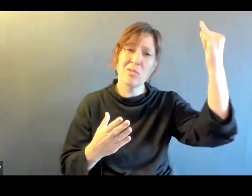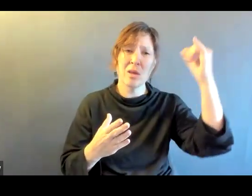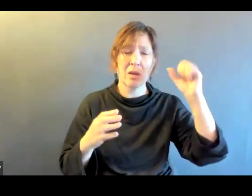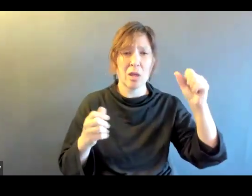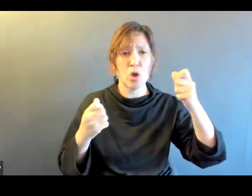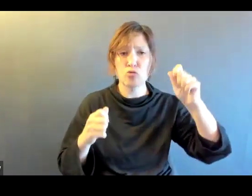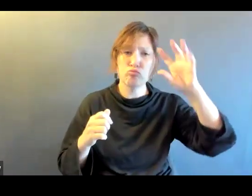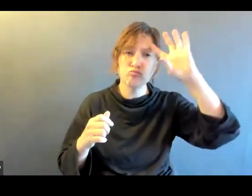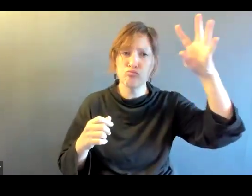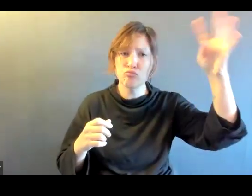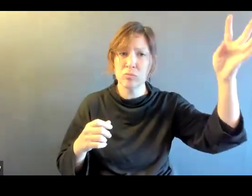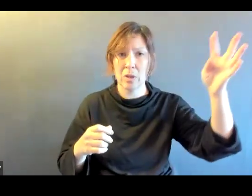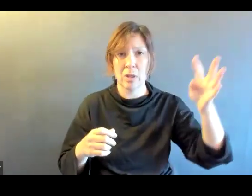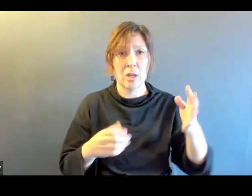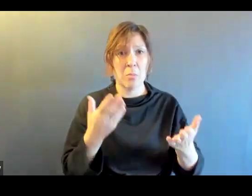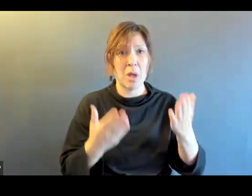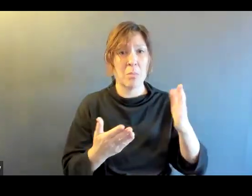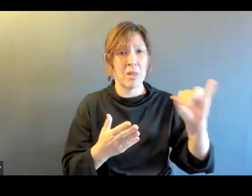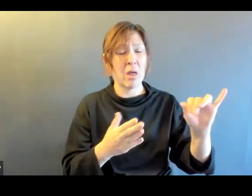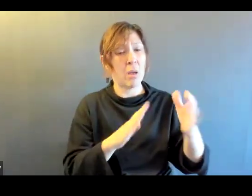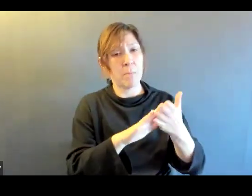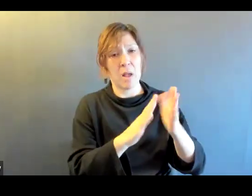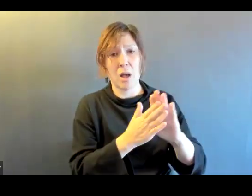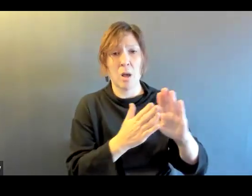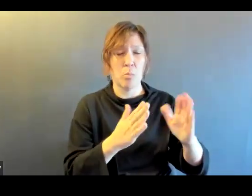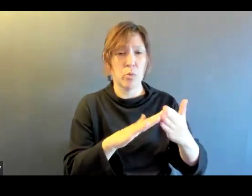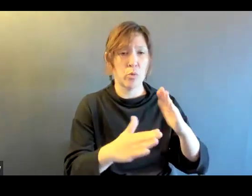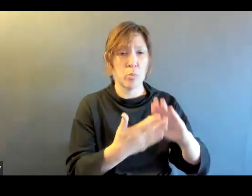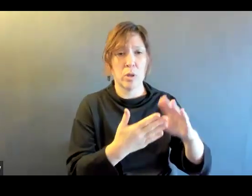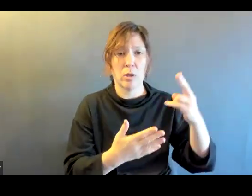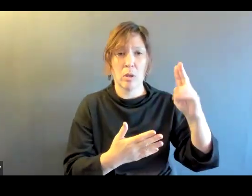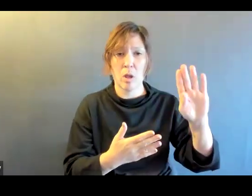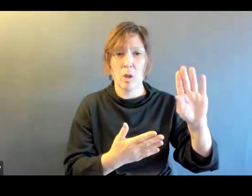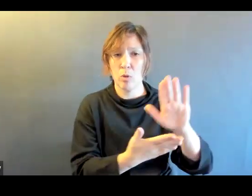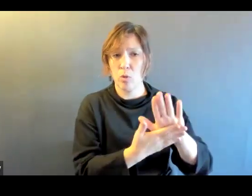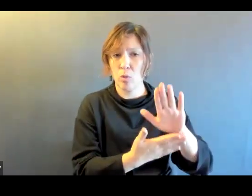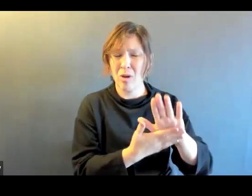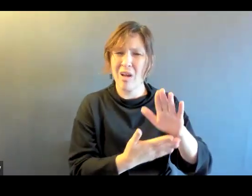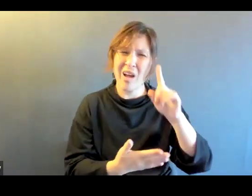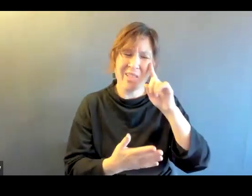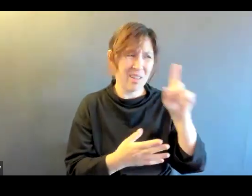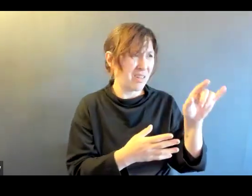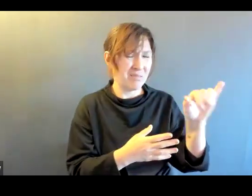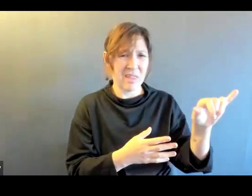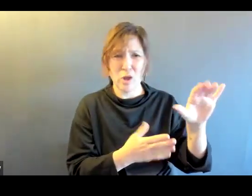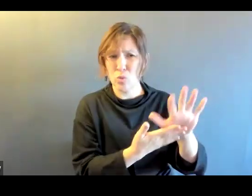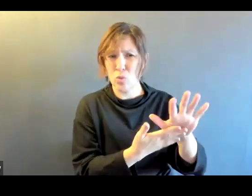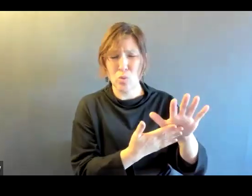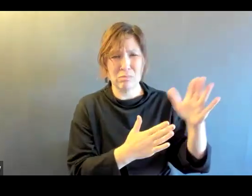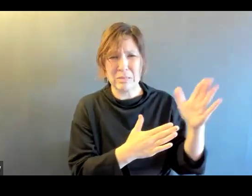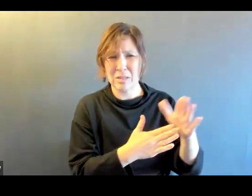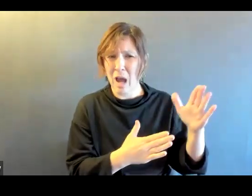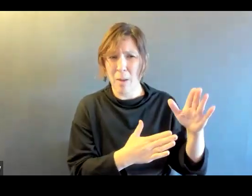CASH open and make it a new community hub school? CASH is one of the best BPS schools I've ever seen and worked with in the last 14